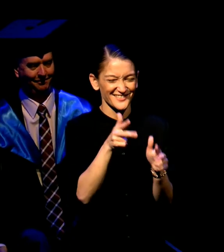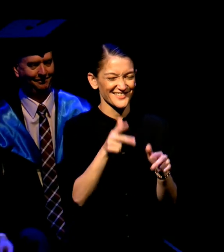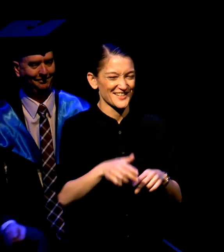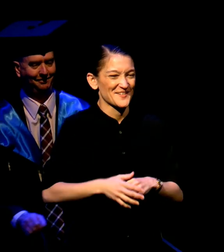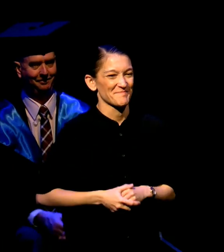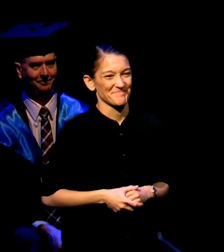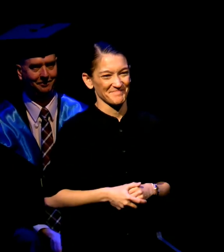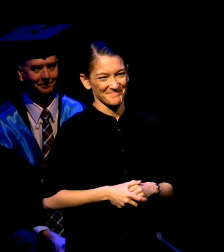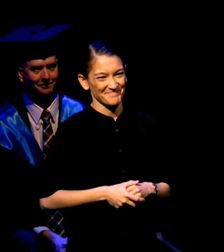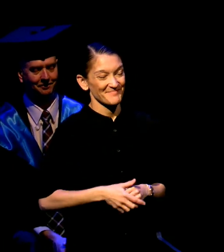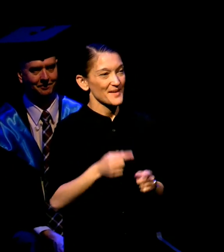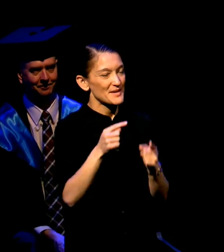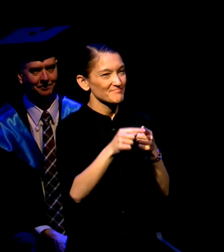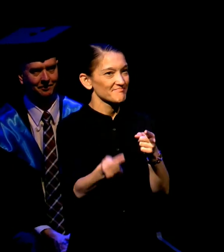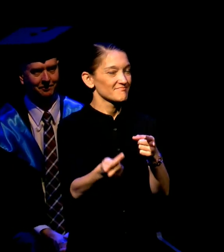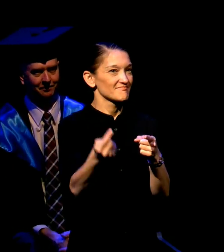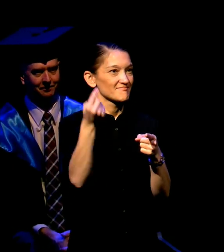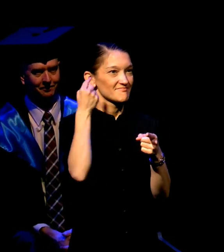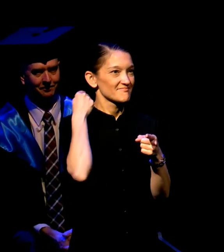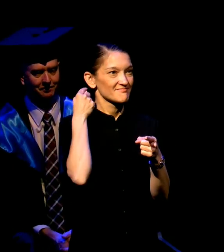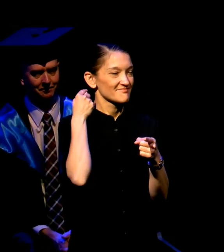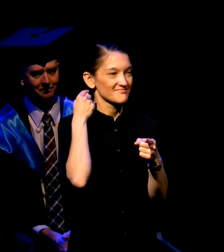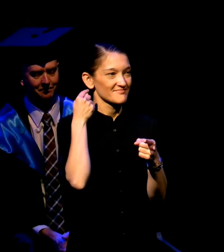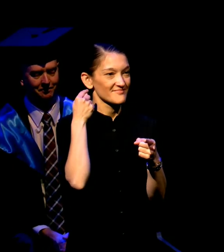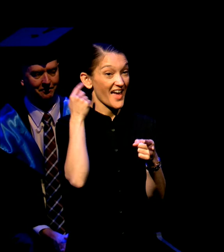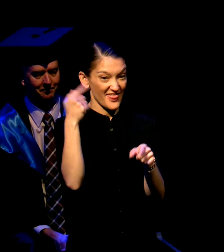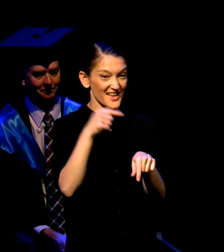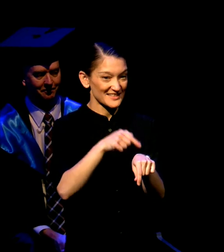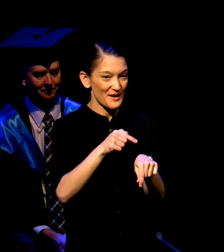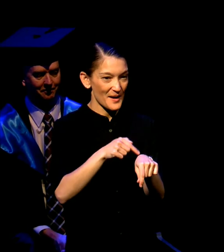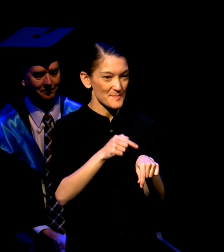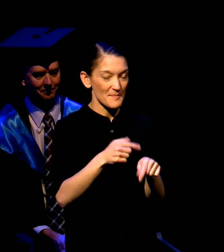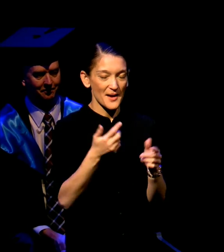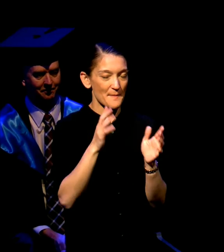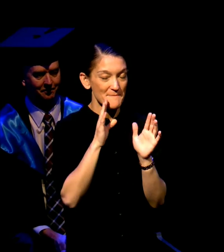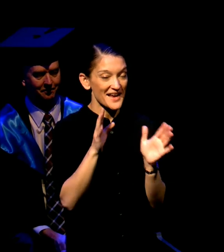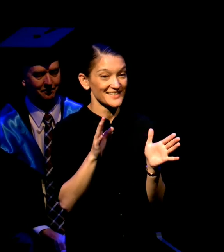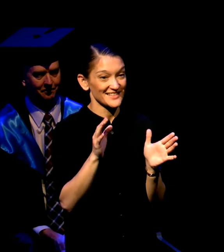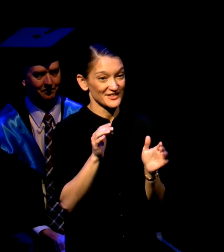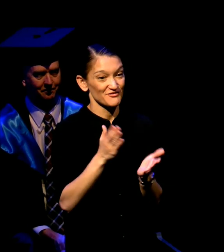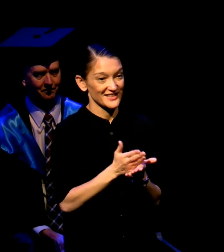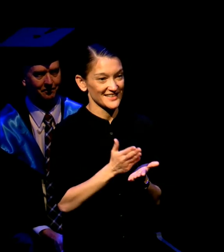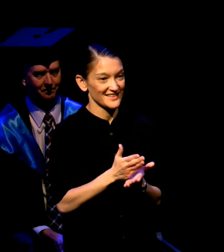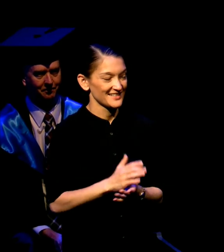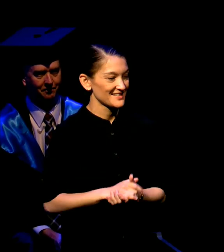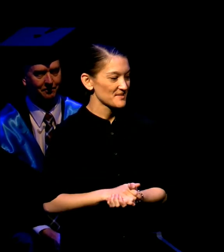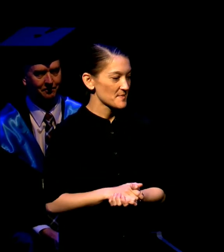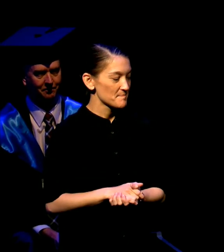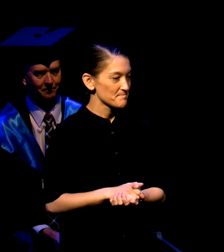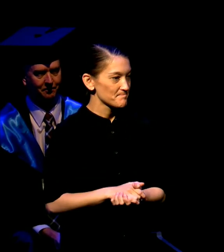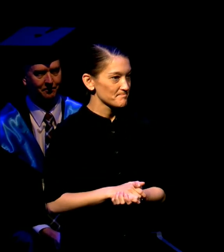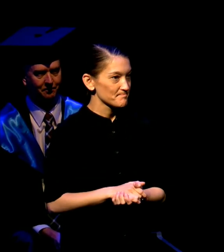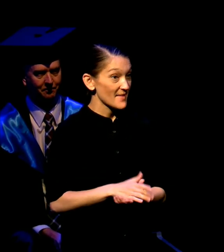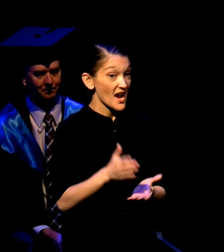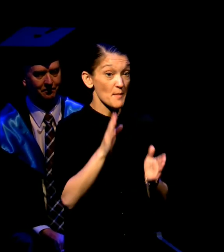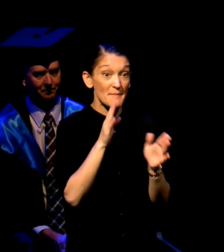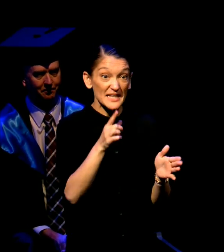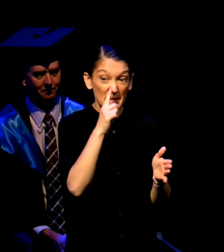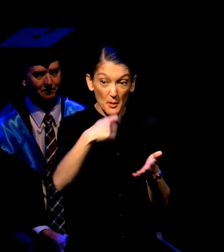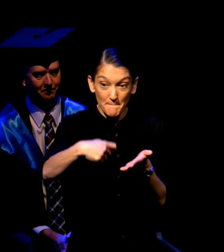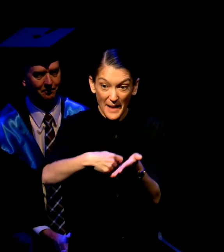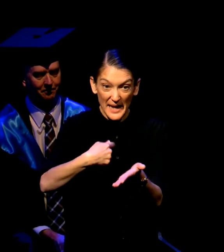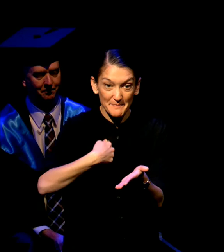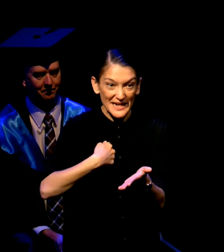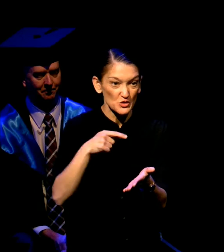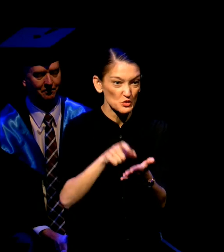And I look back now at what people do in that area and I'm quite amazed, but and I'm amazed that people paid me to do